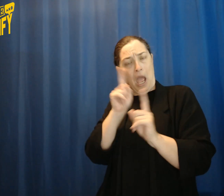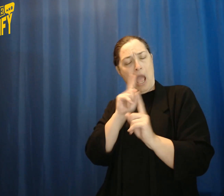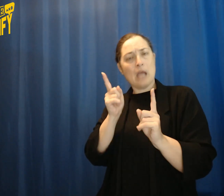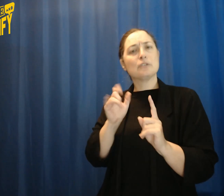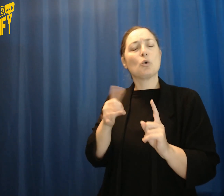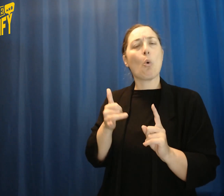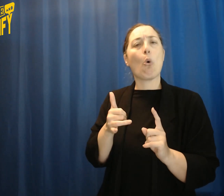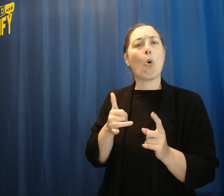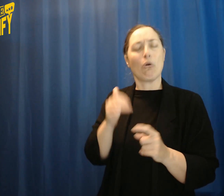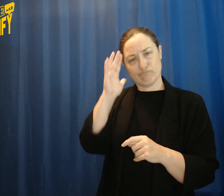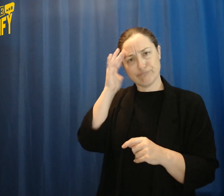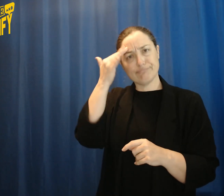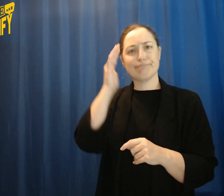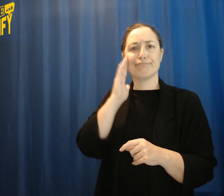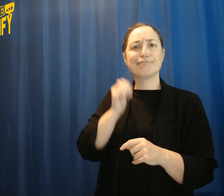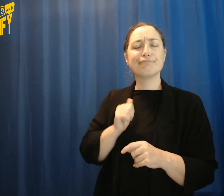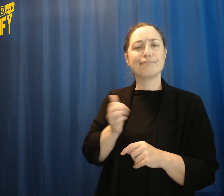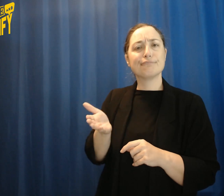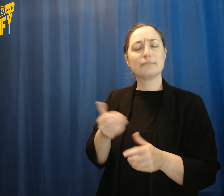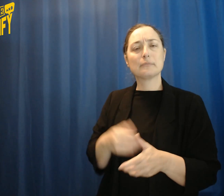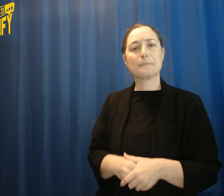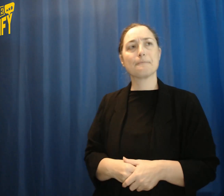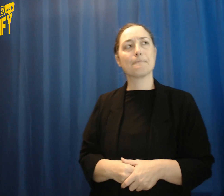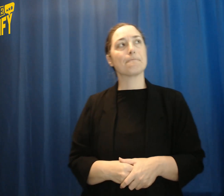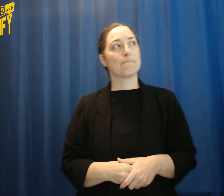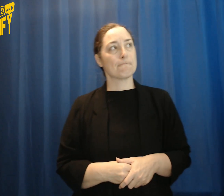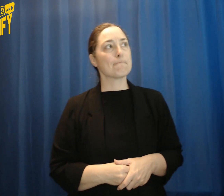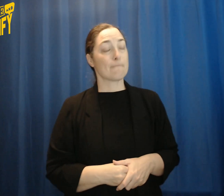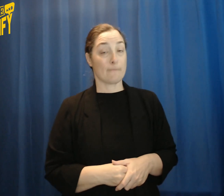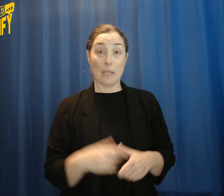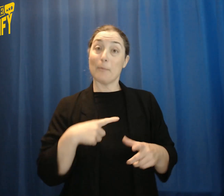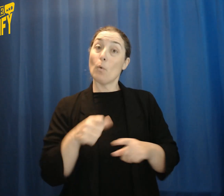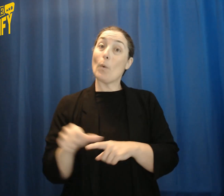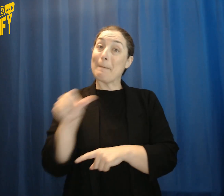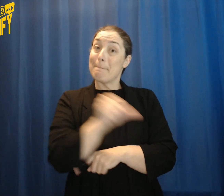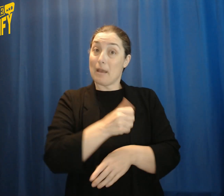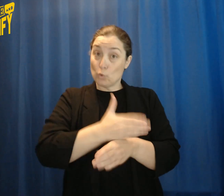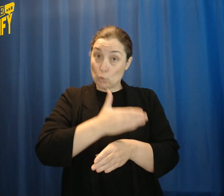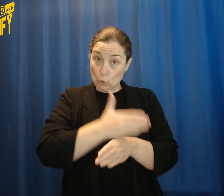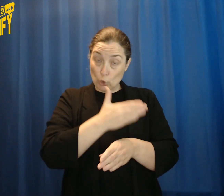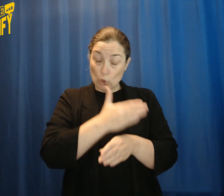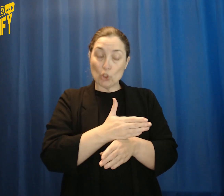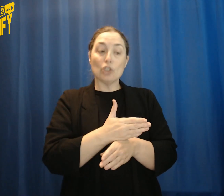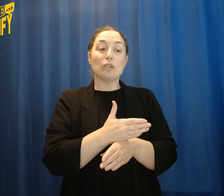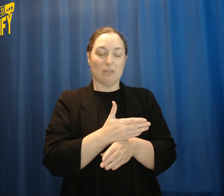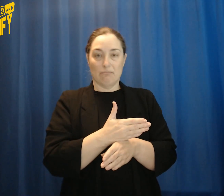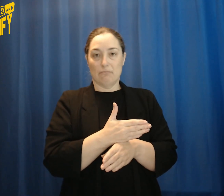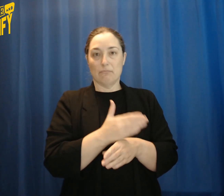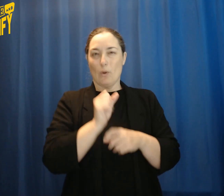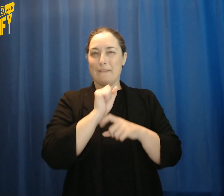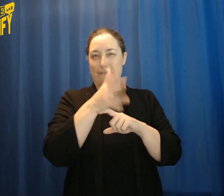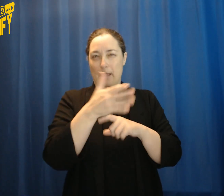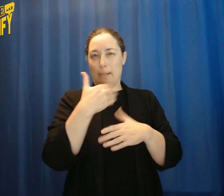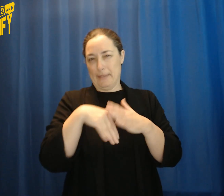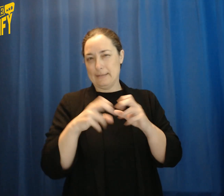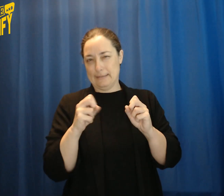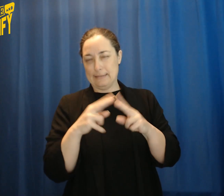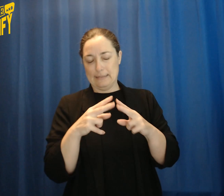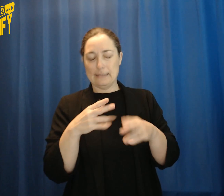able to find a way around it? Because I'd gone back to work, and I worked on a film up in Sydney, because I'd gone back